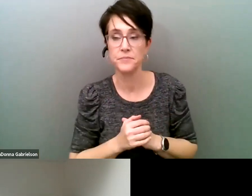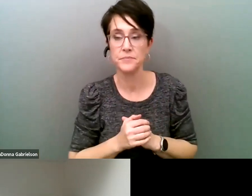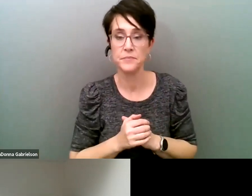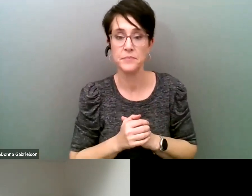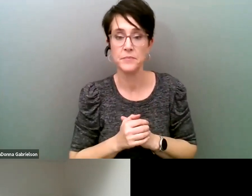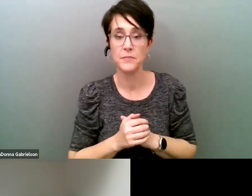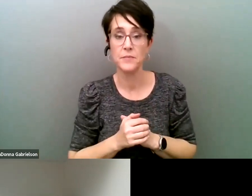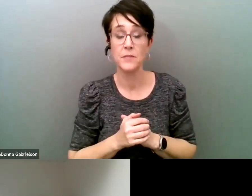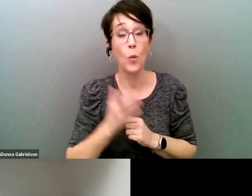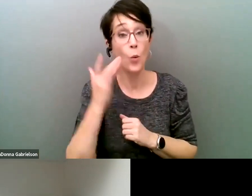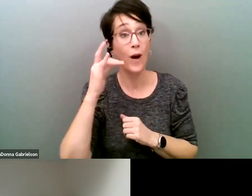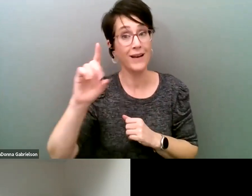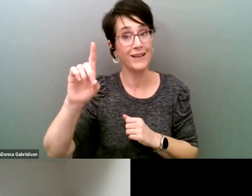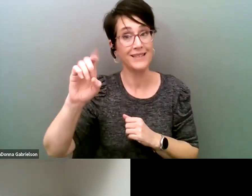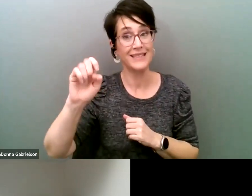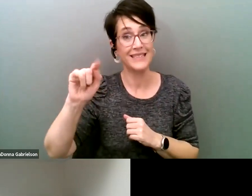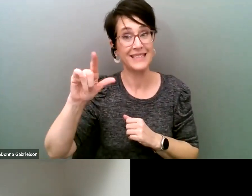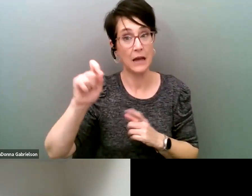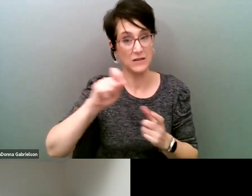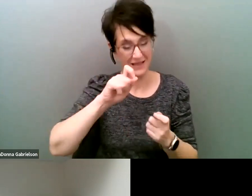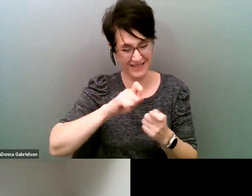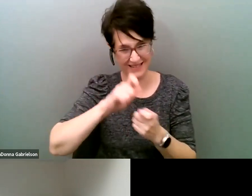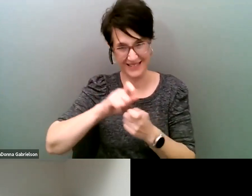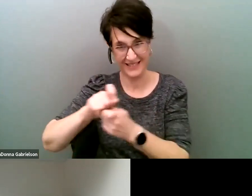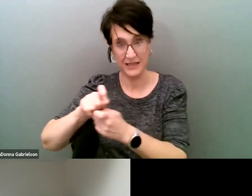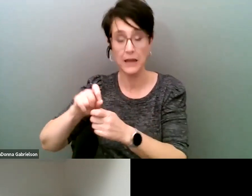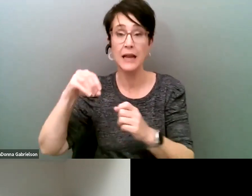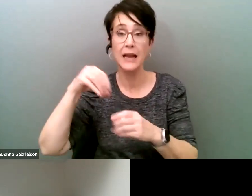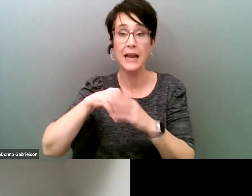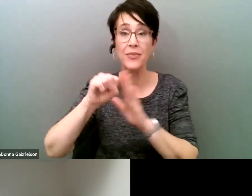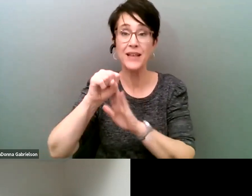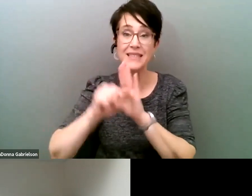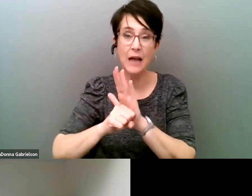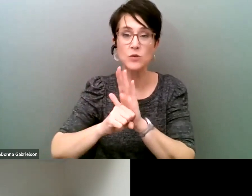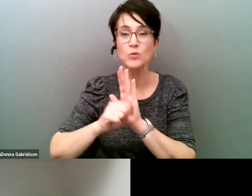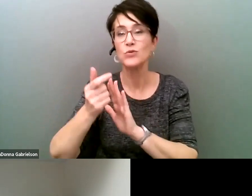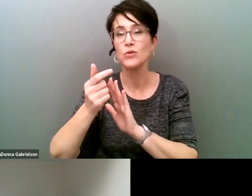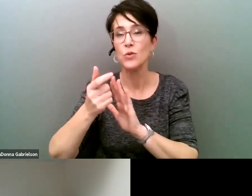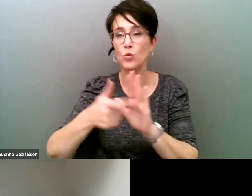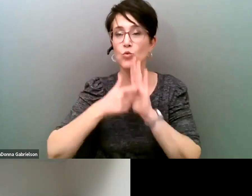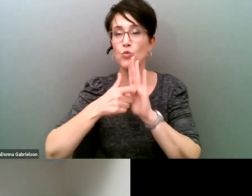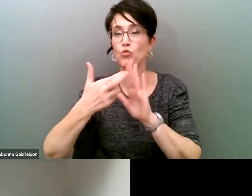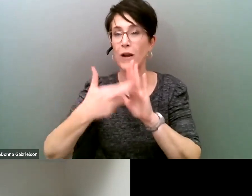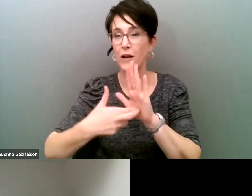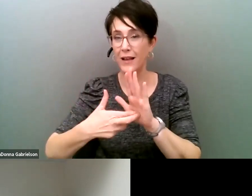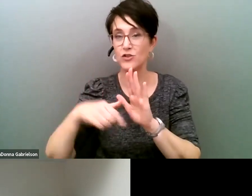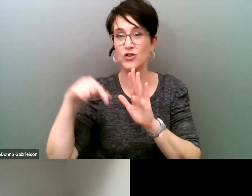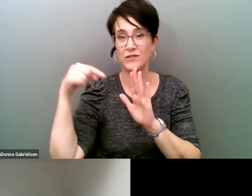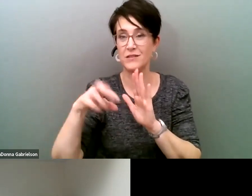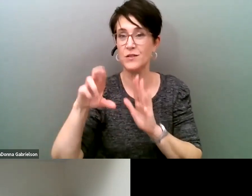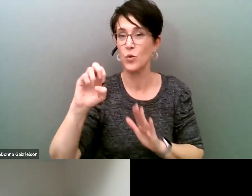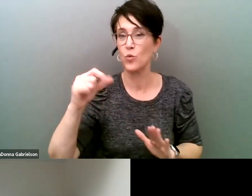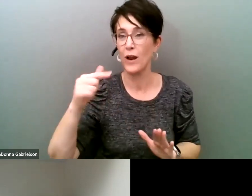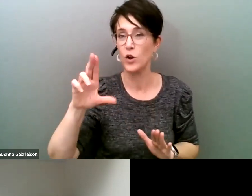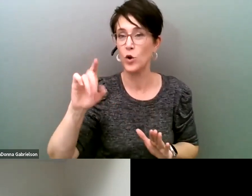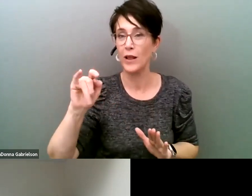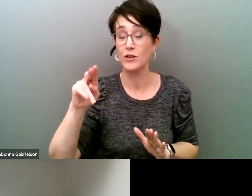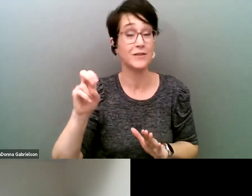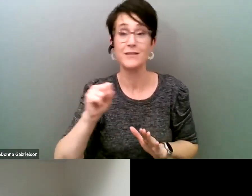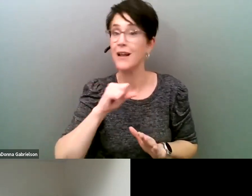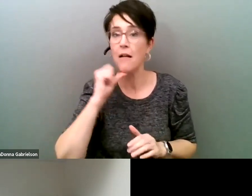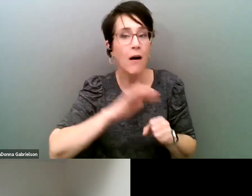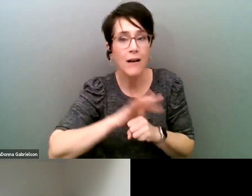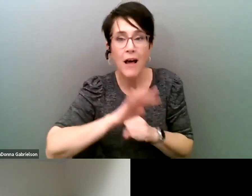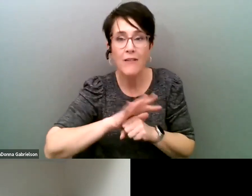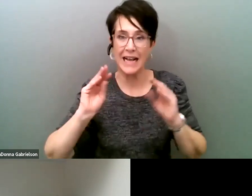the details of the language in the statutes or in the regulations are not necessarily clear enough for